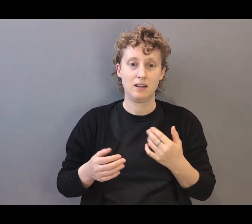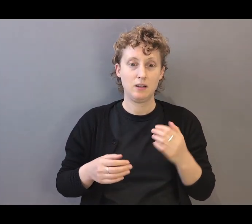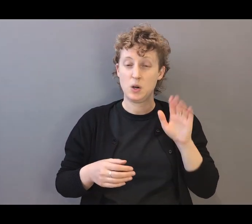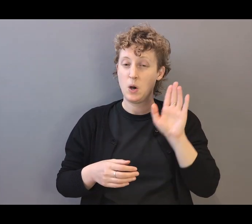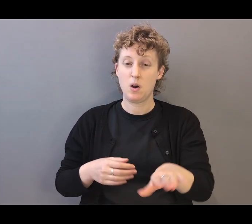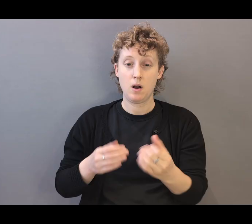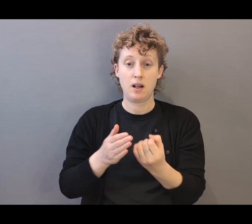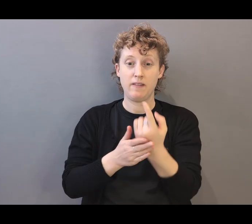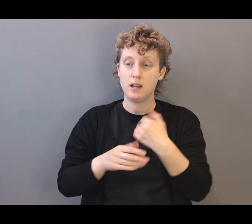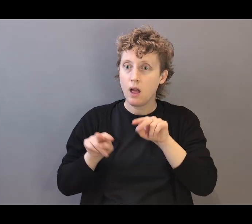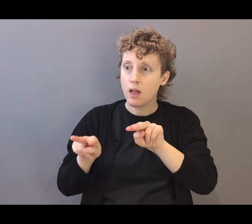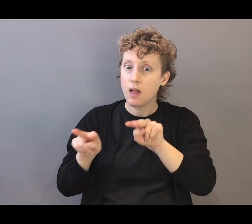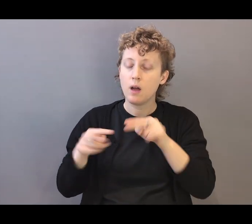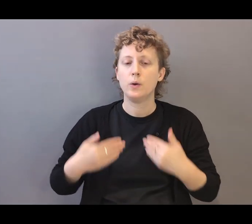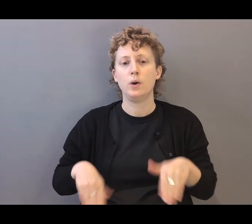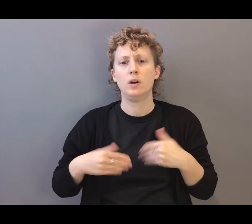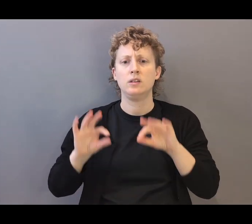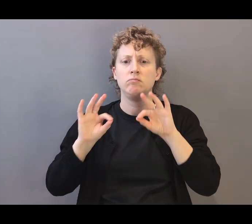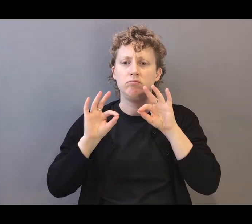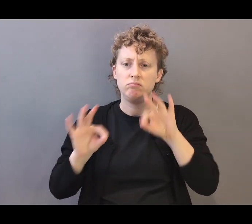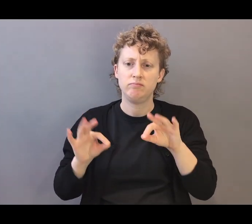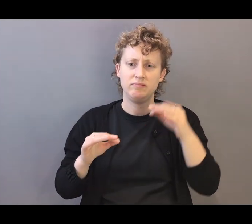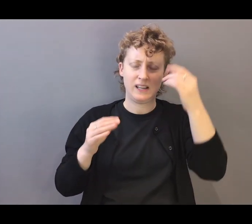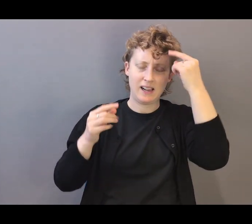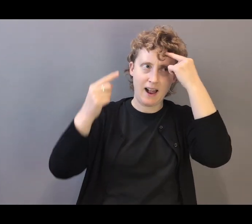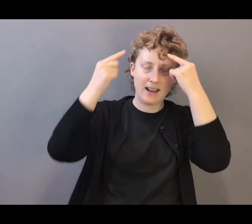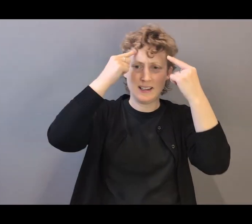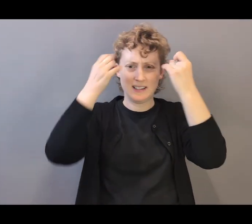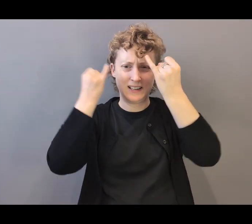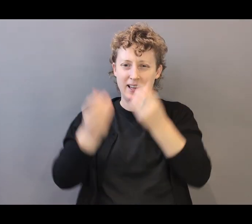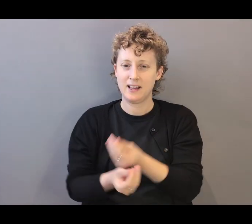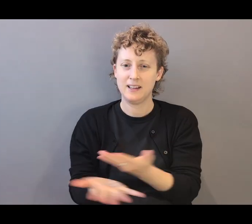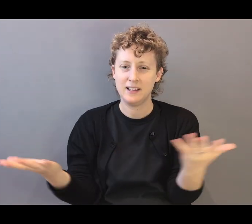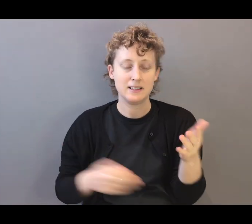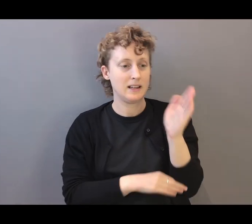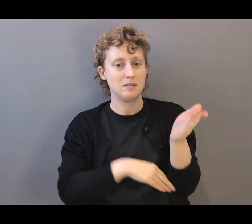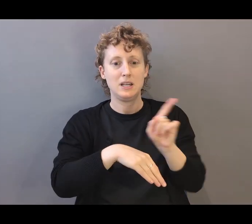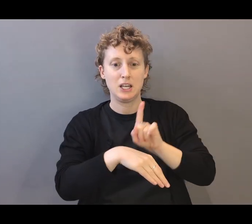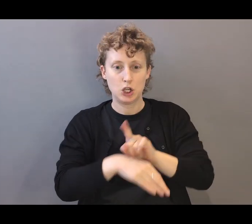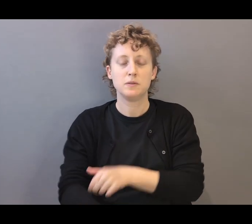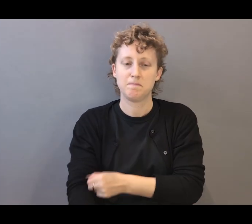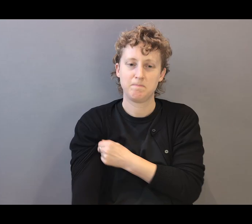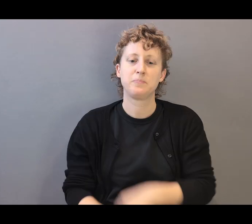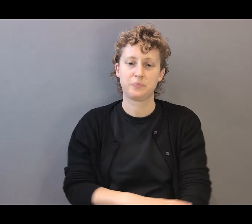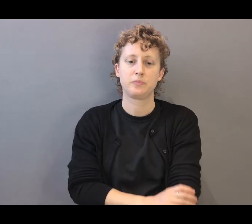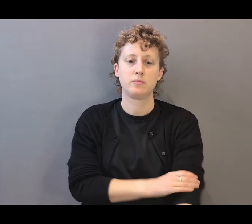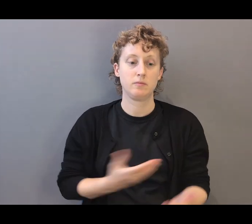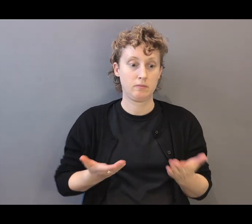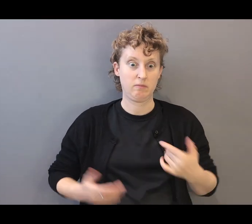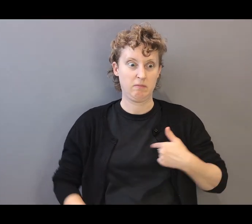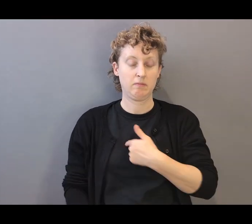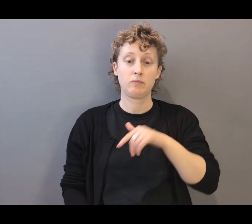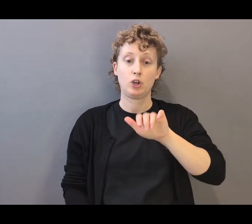been amazing in terms of ideas and speakers. So as you know, so at the European Disability Forum, we are an